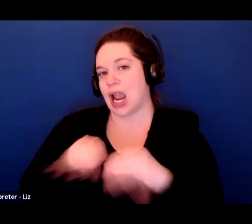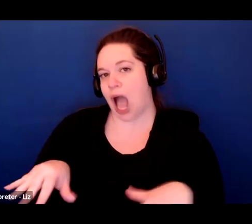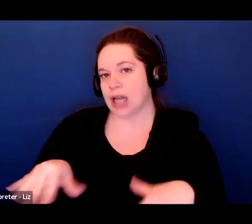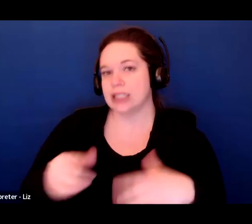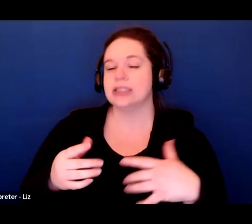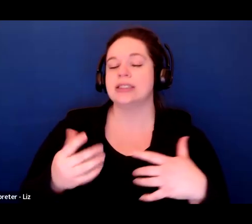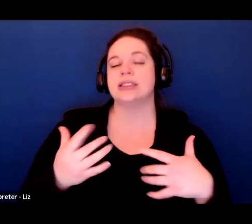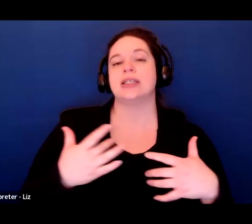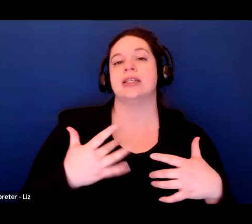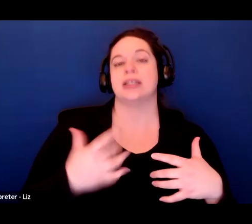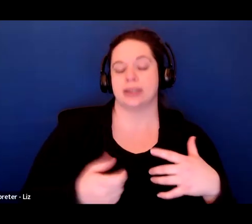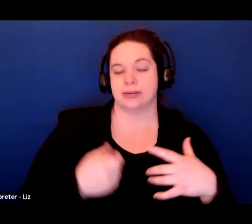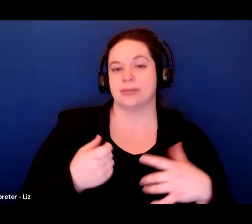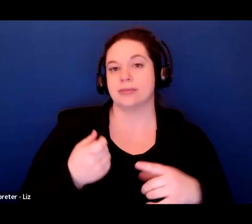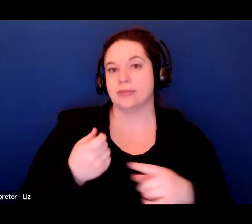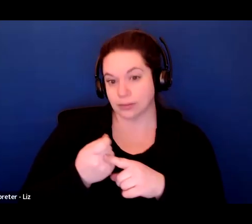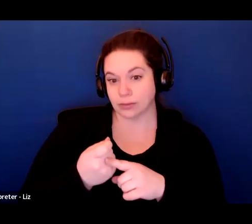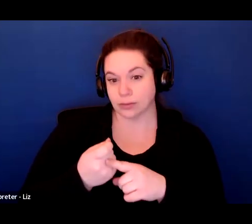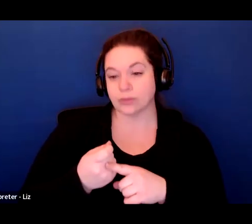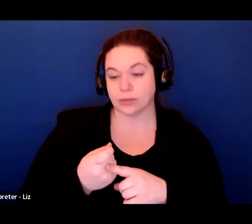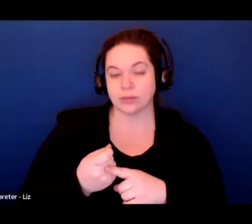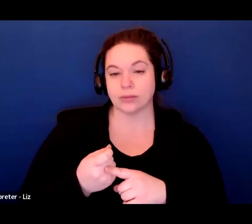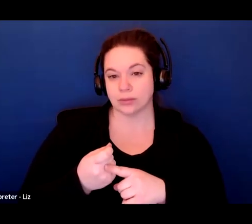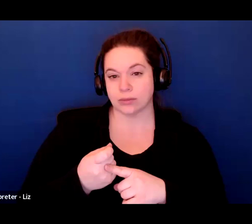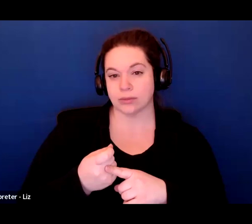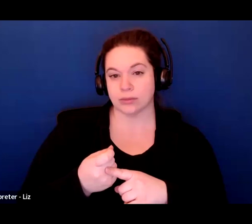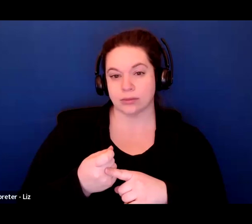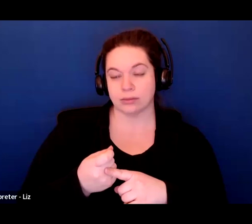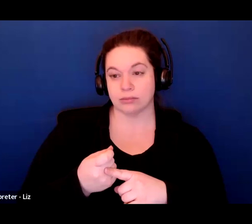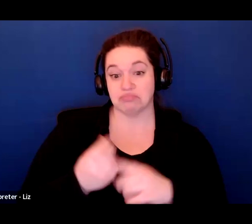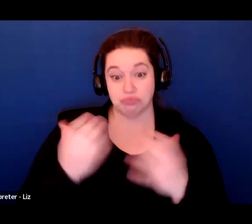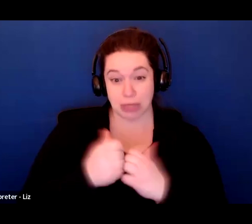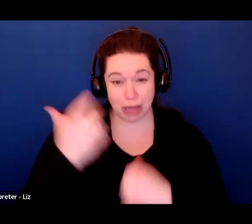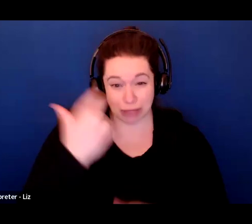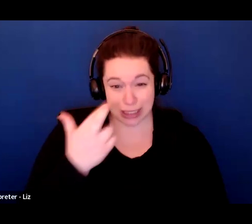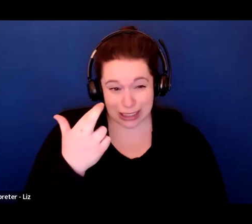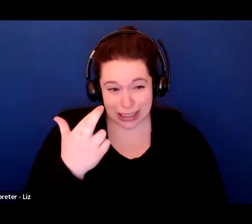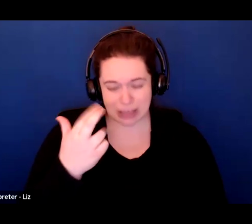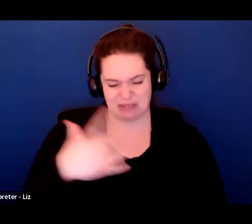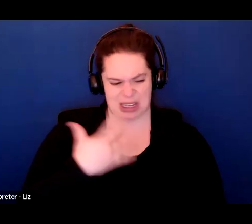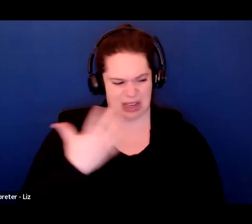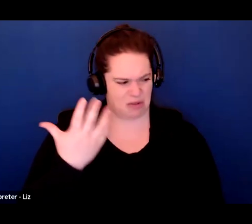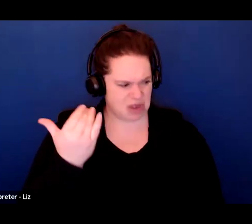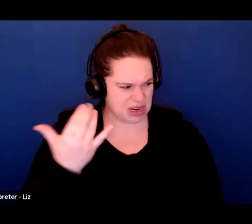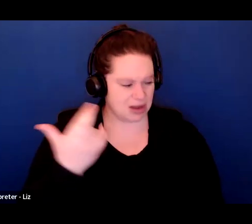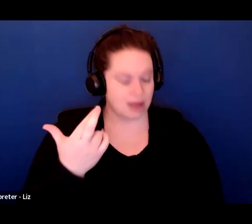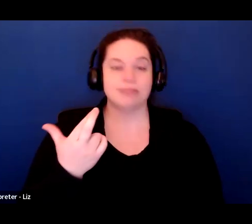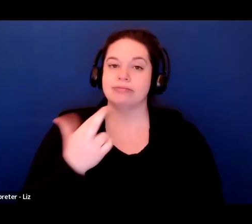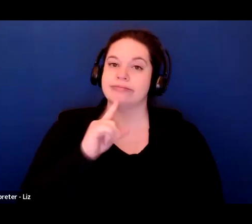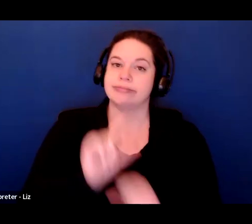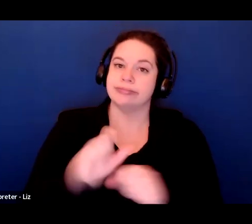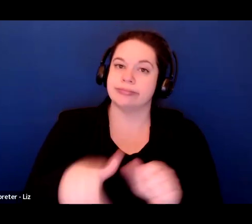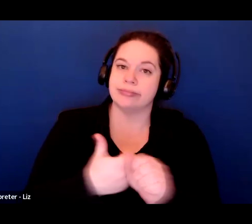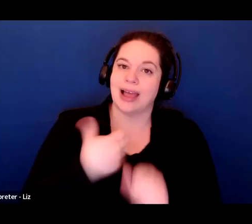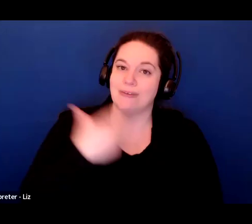come on, um, has just come on for no rhyme or reason, but there is a rhyme or reason to it. And what